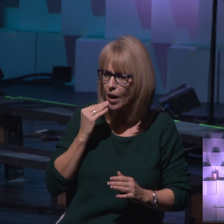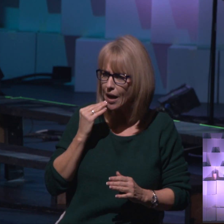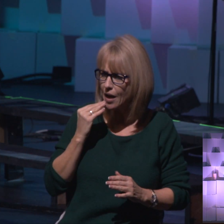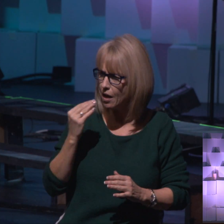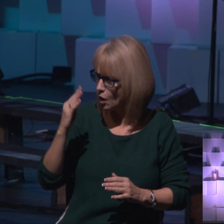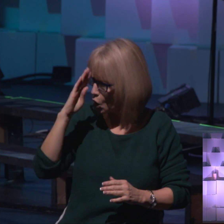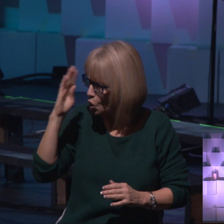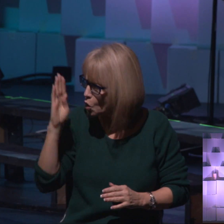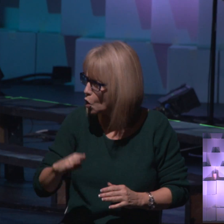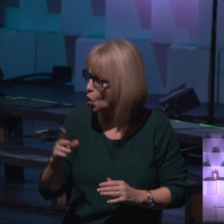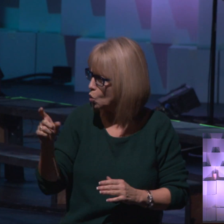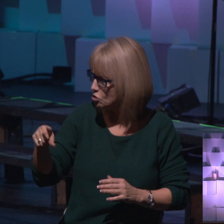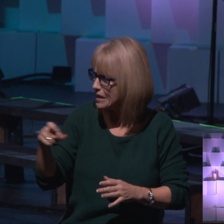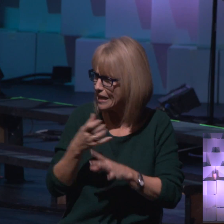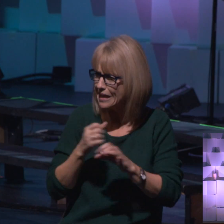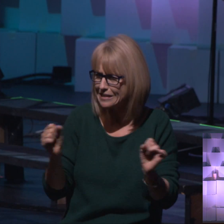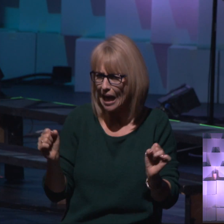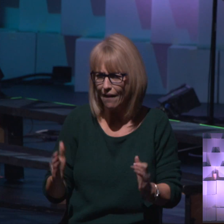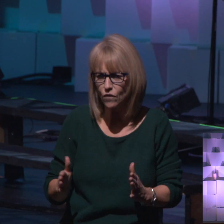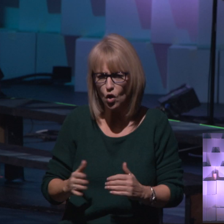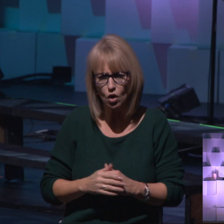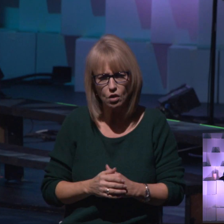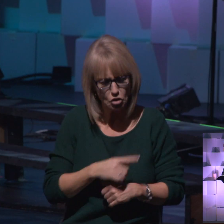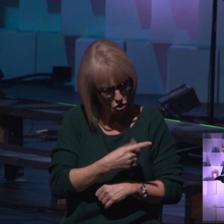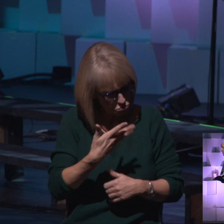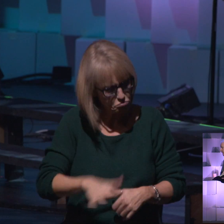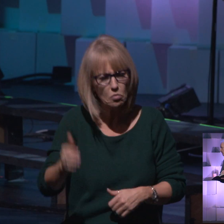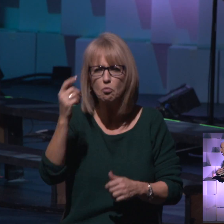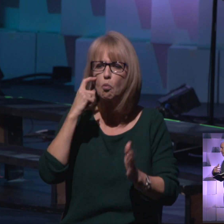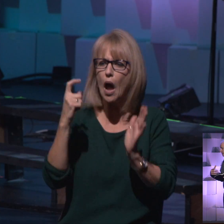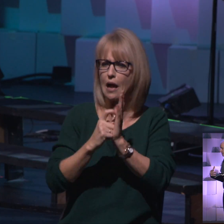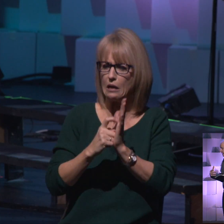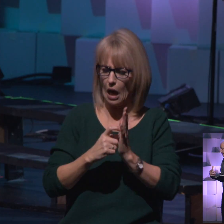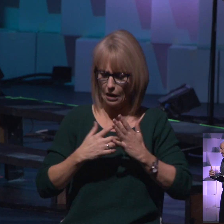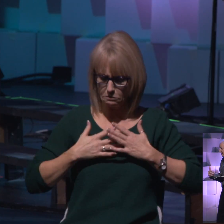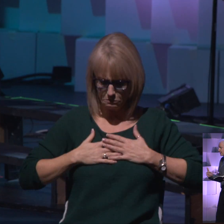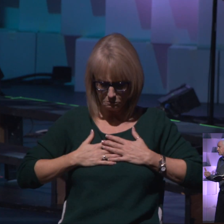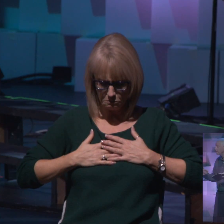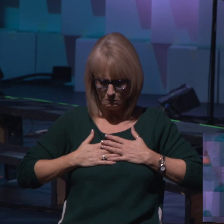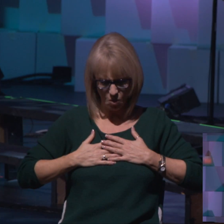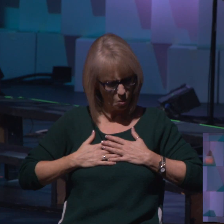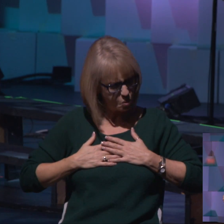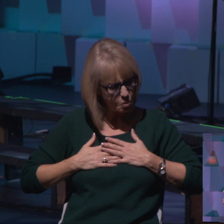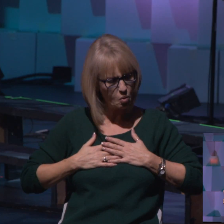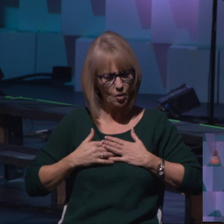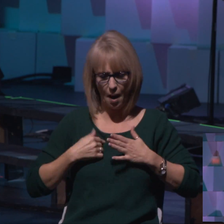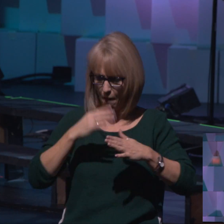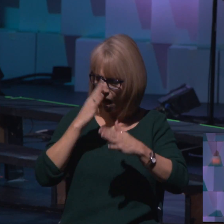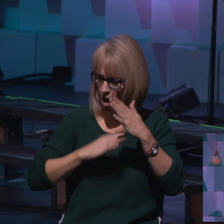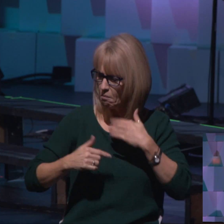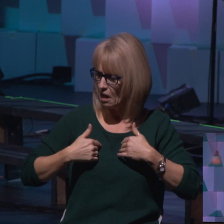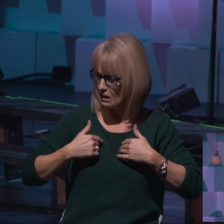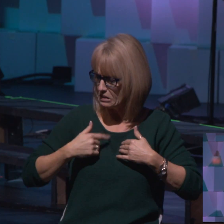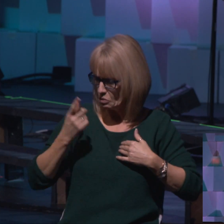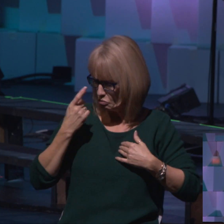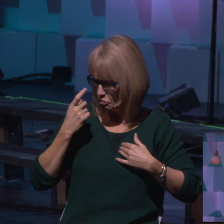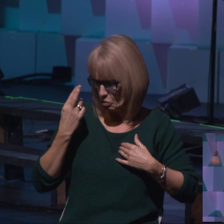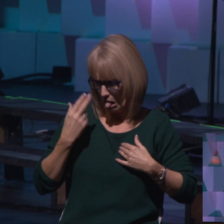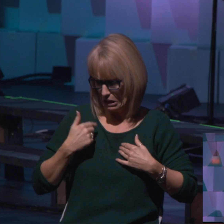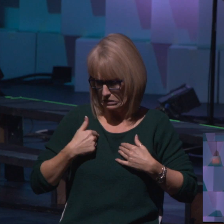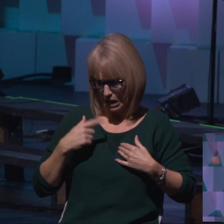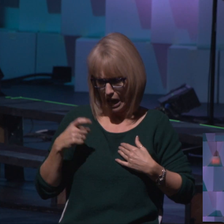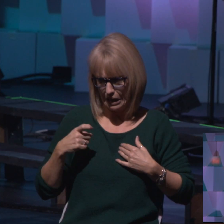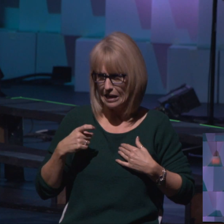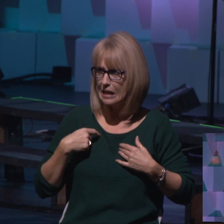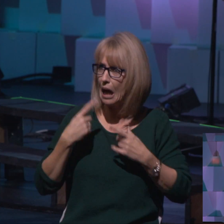Savior unless you're sinful. And so Mary recognized in her humble state that she was a sinner, and she needed a Savior